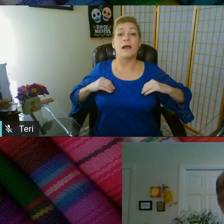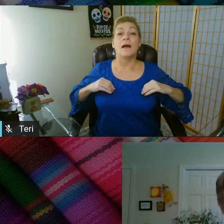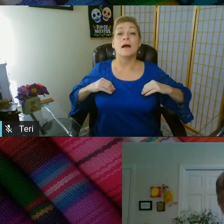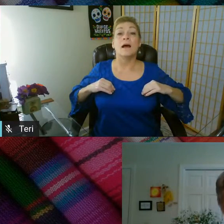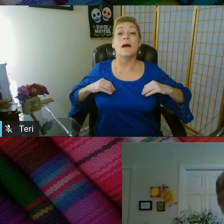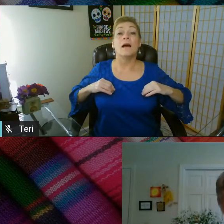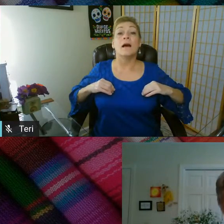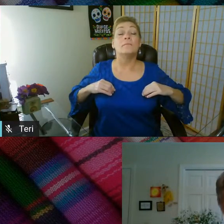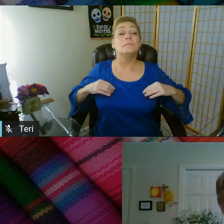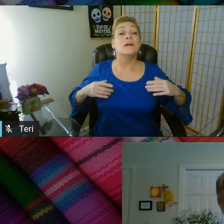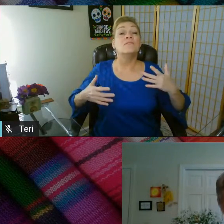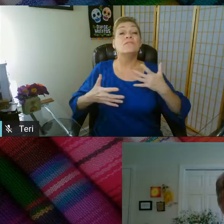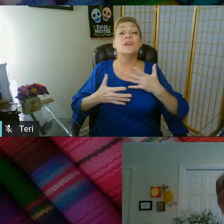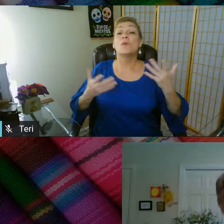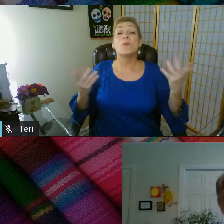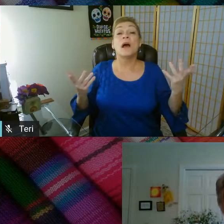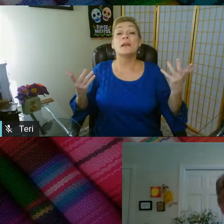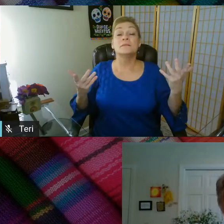future.